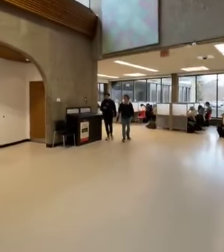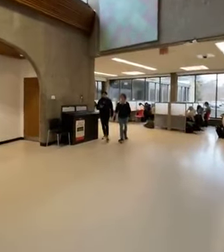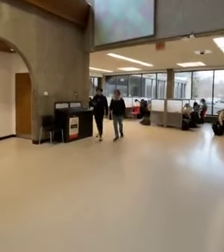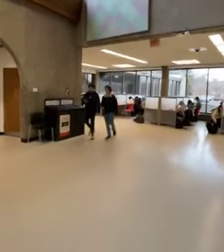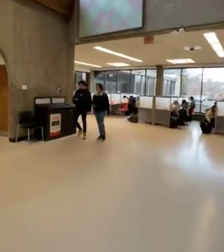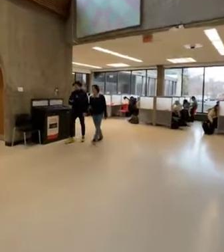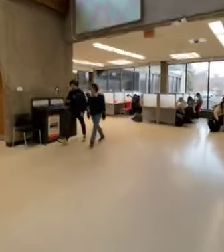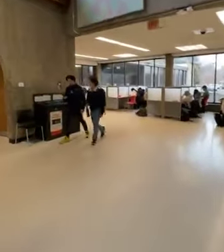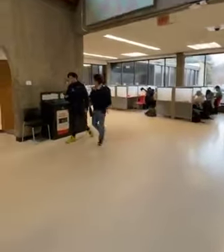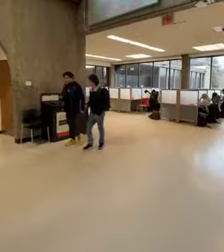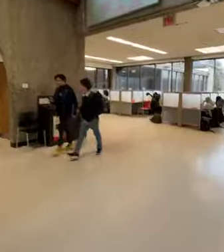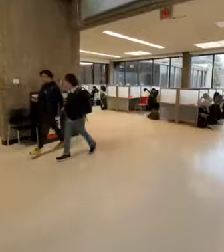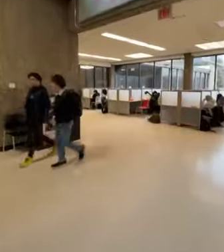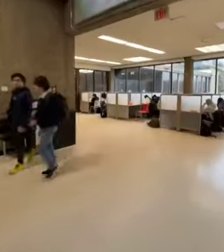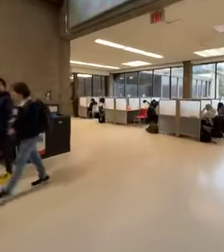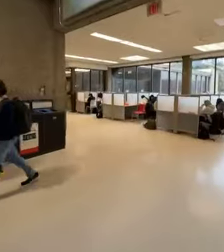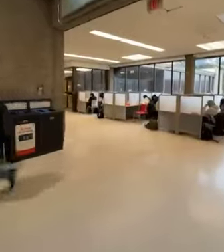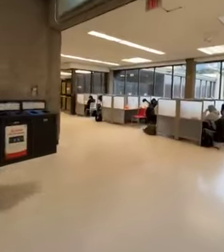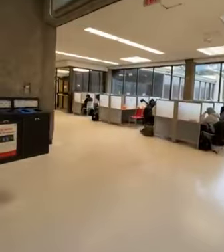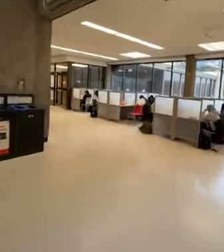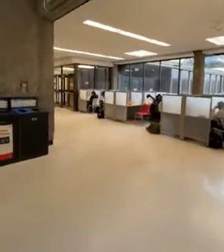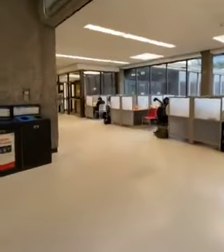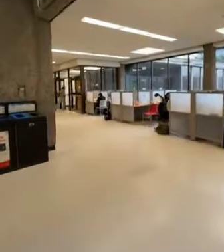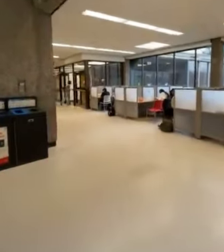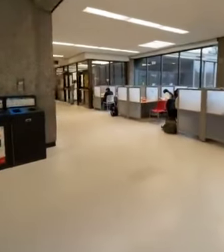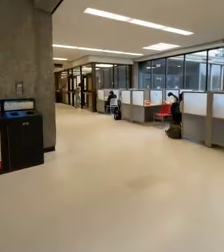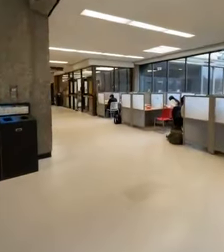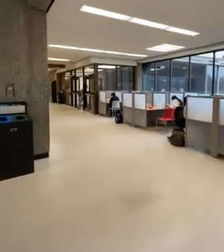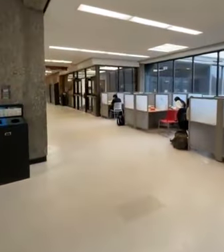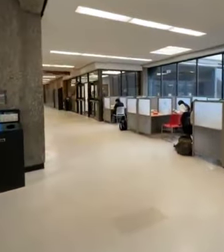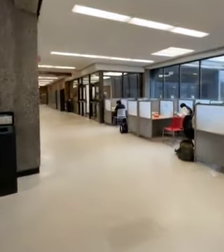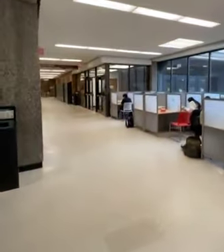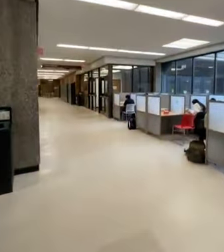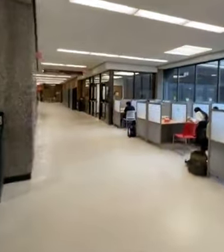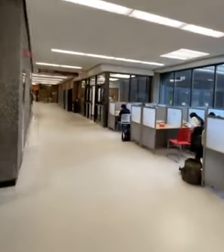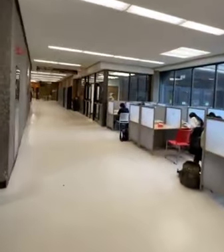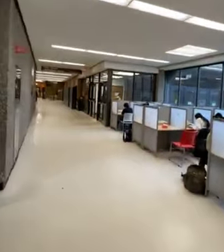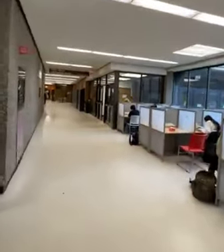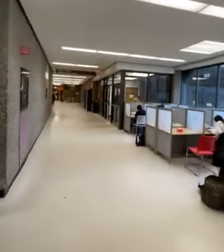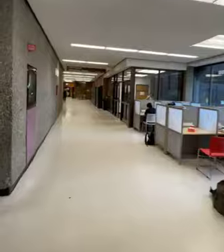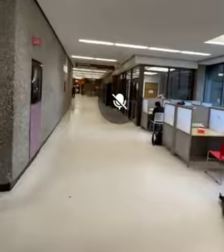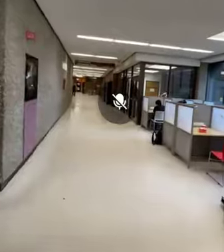Perfect. Yeah, I'm sorry to cancel that, but I don't think I'll pull.